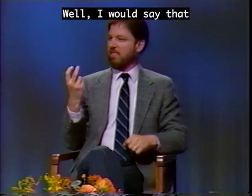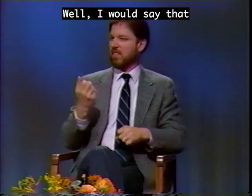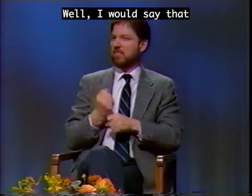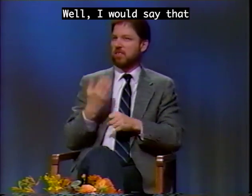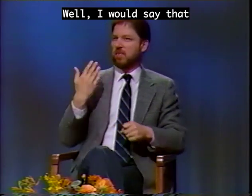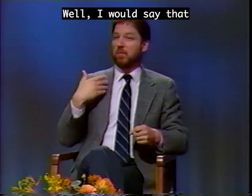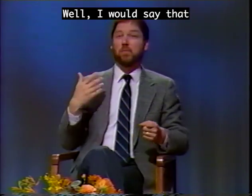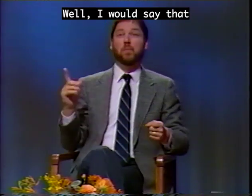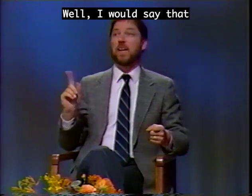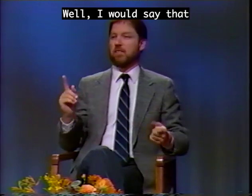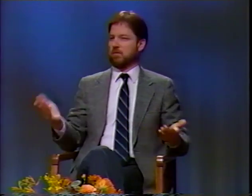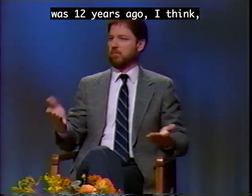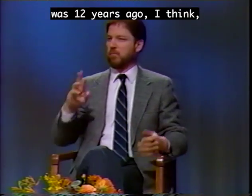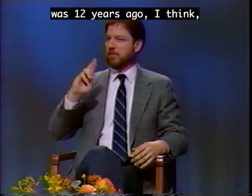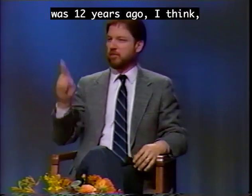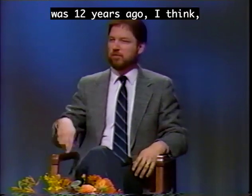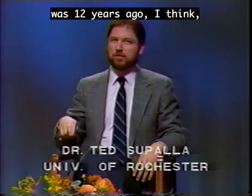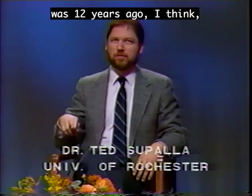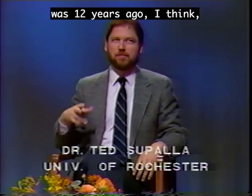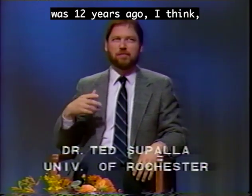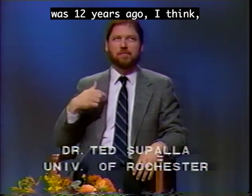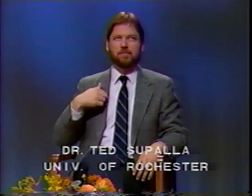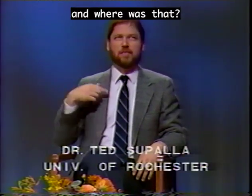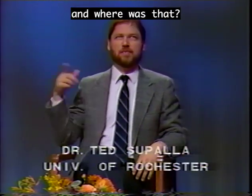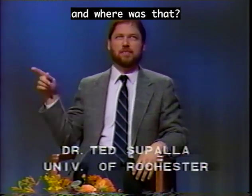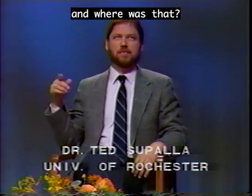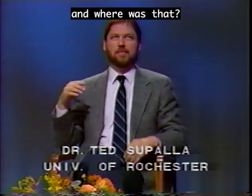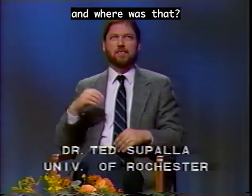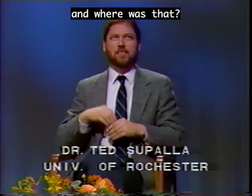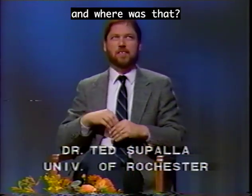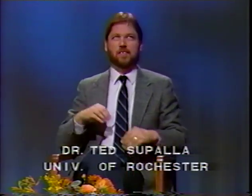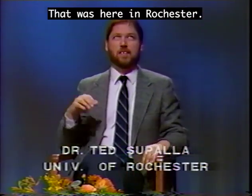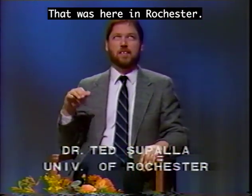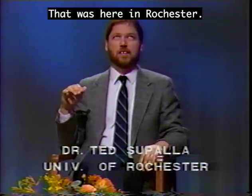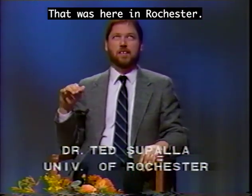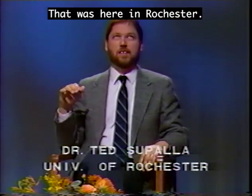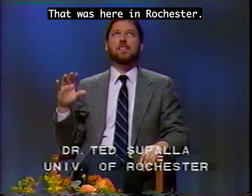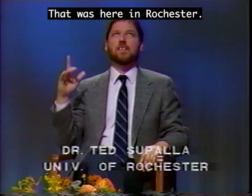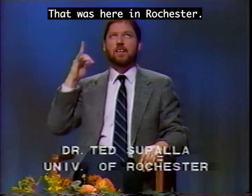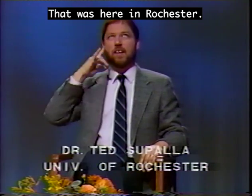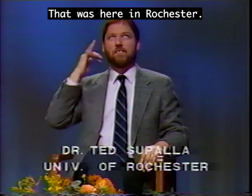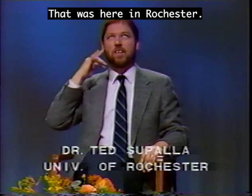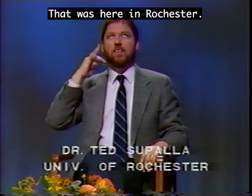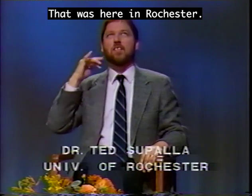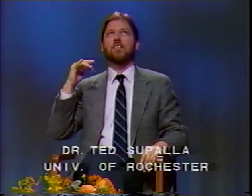Well, I would say that was 12 years ago, I think. And where was that? That was here in Rochester.